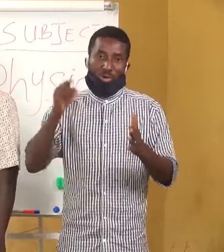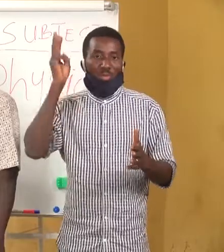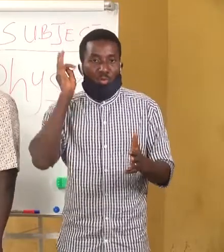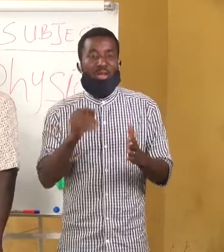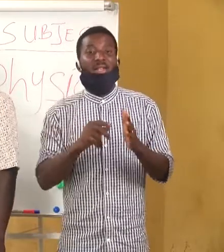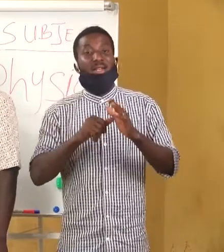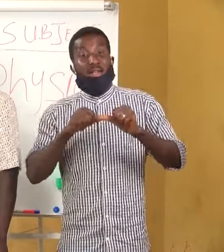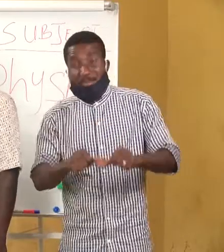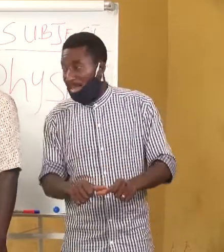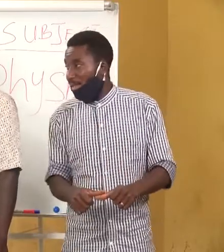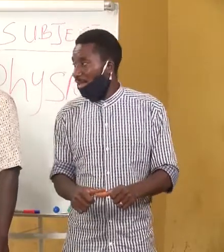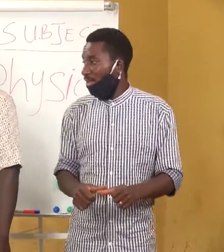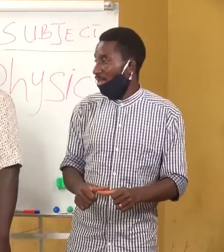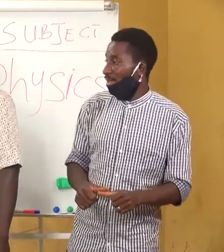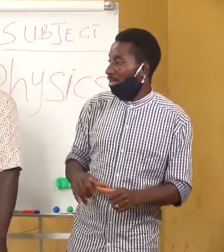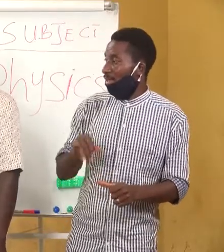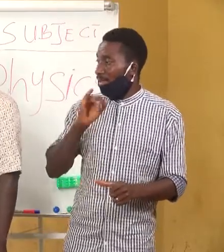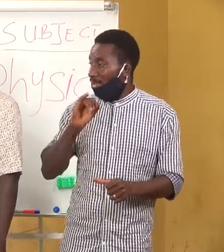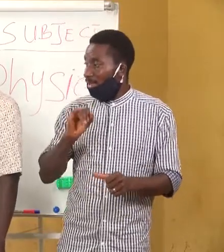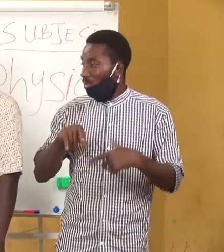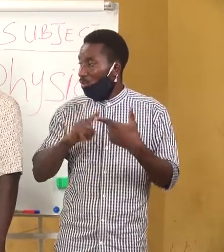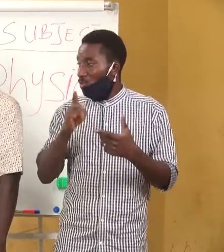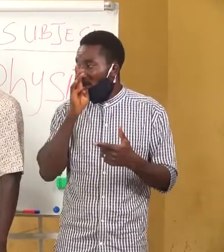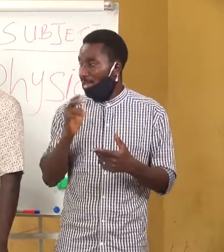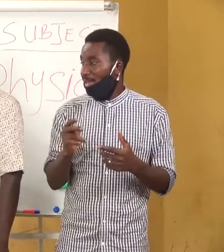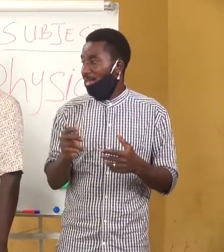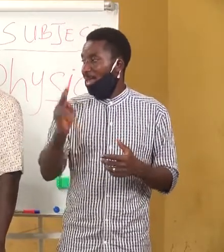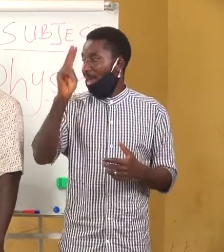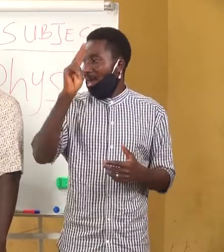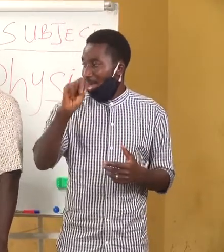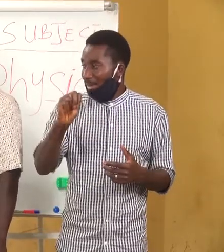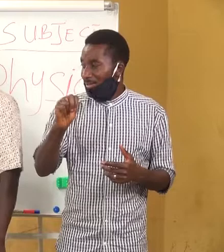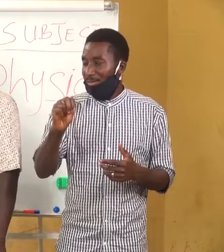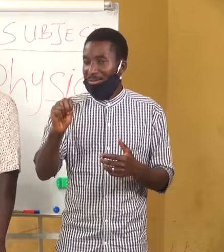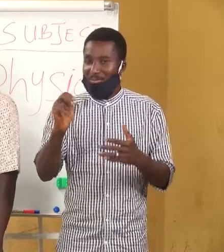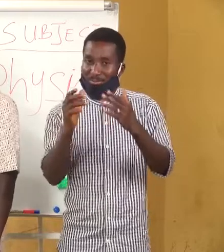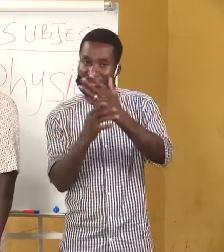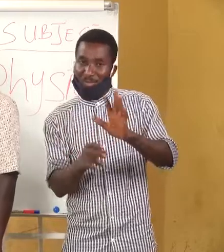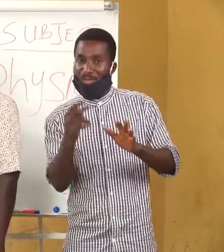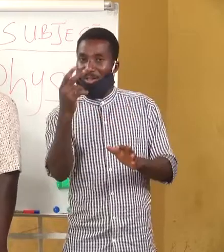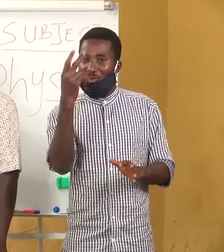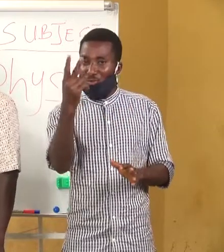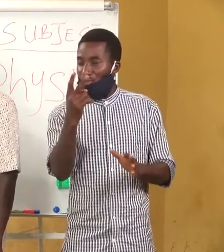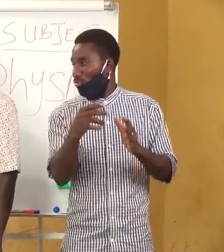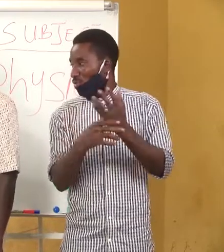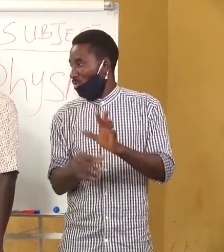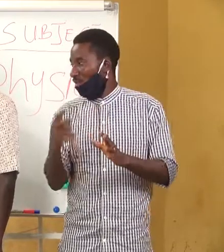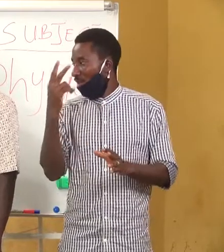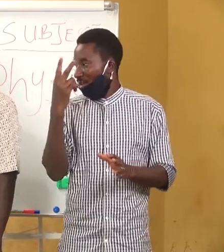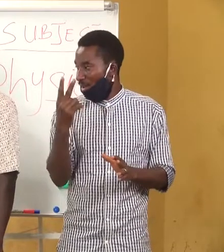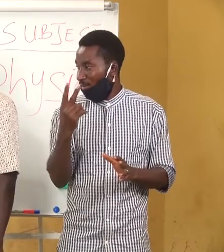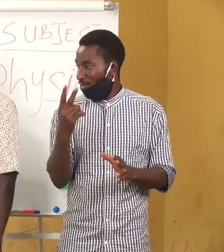2, which means half of N over 2 has now reduced by half, which will be equals